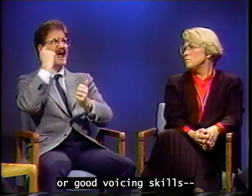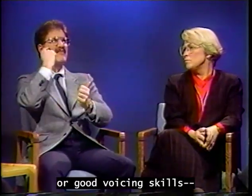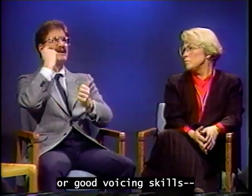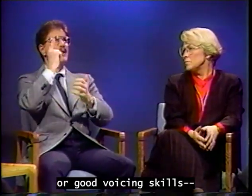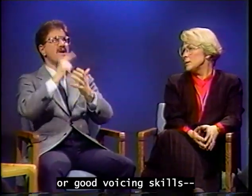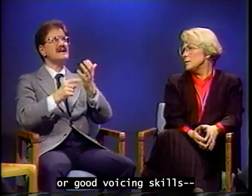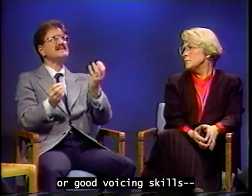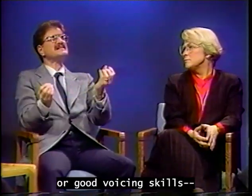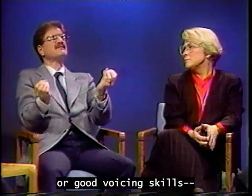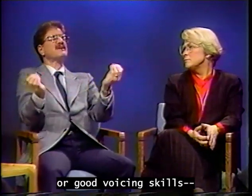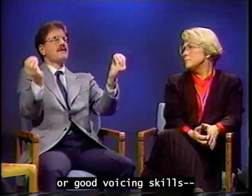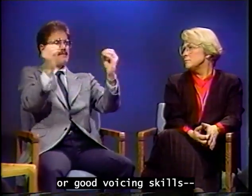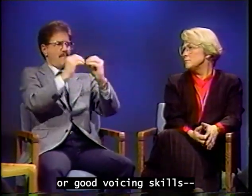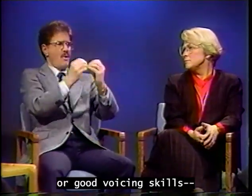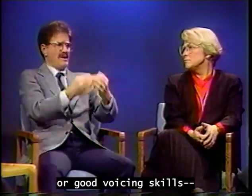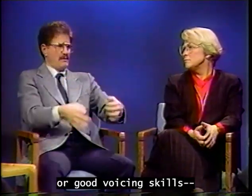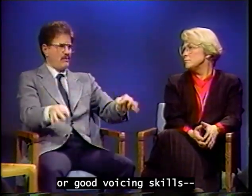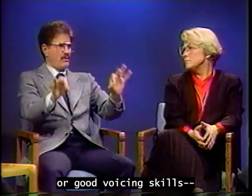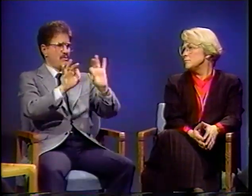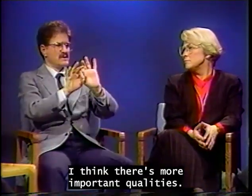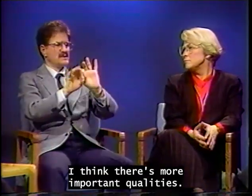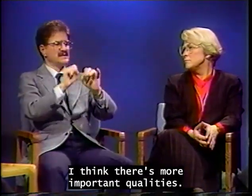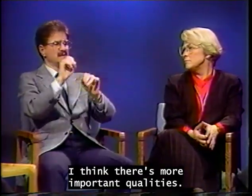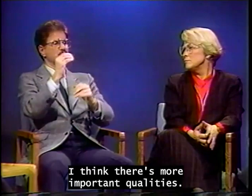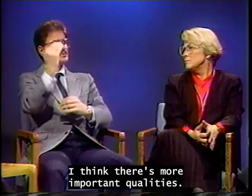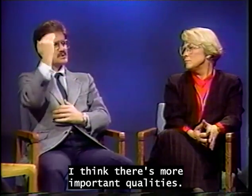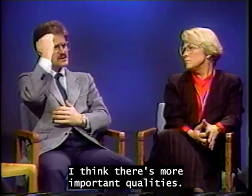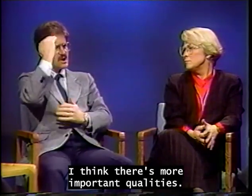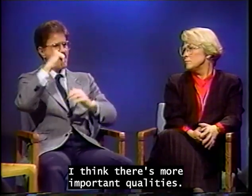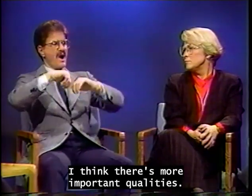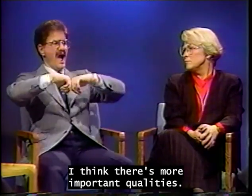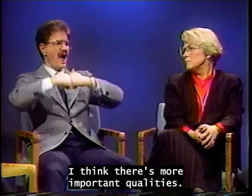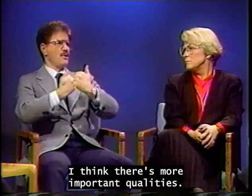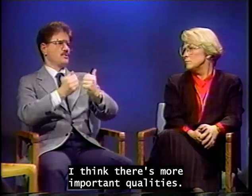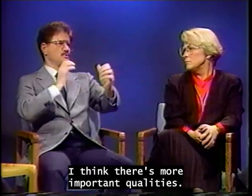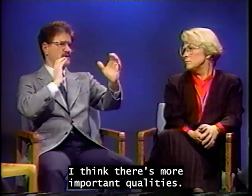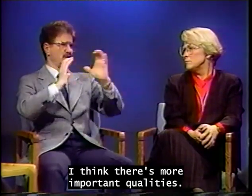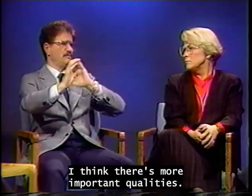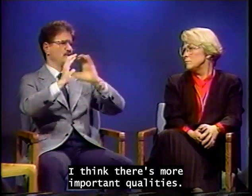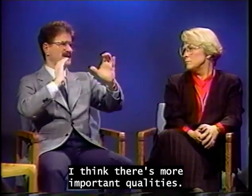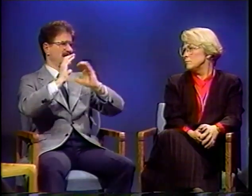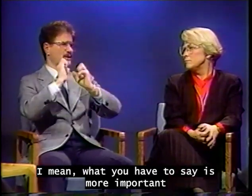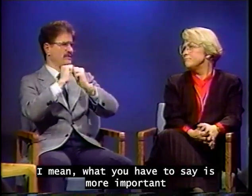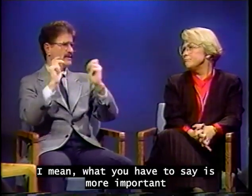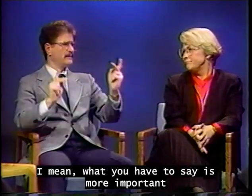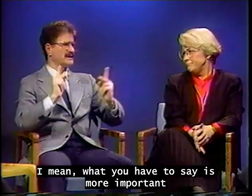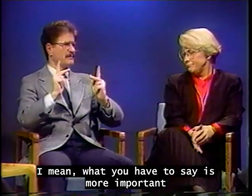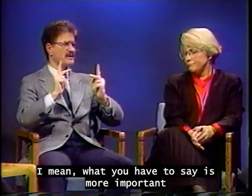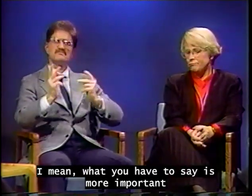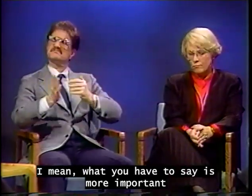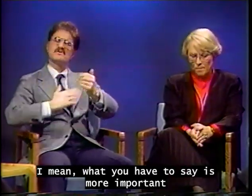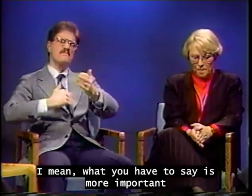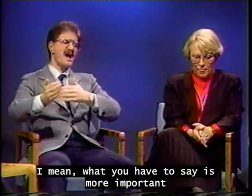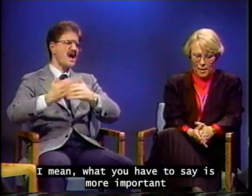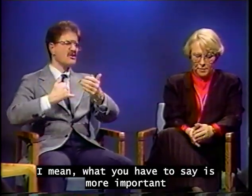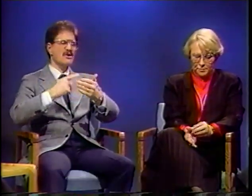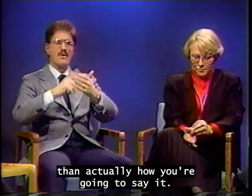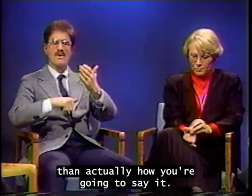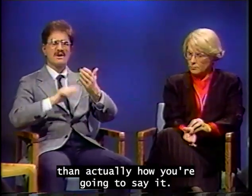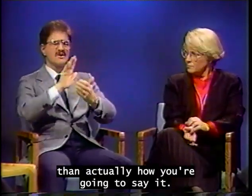voicing skills, that I think that there's more important qualities. I mean, what you have to say is more important than